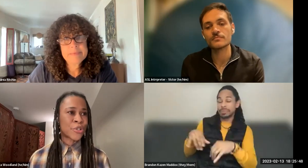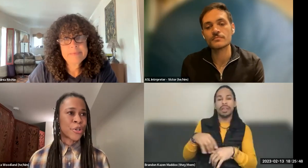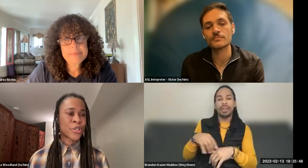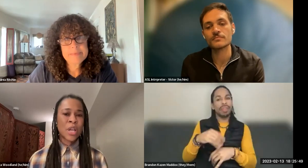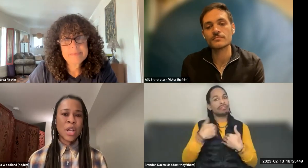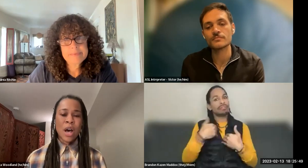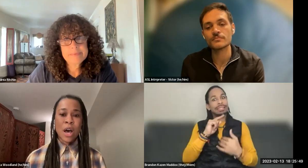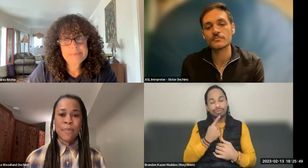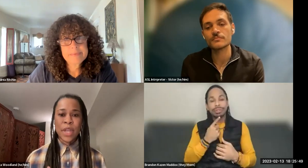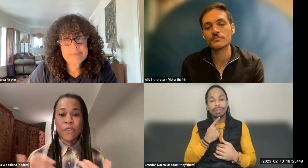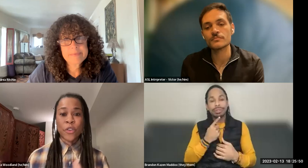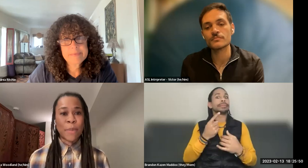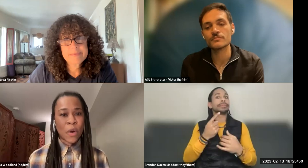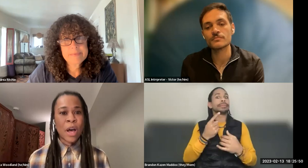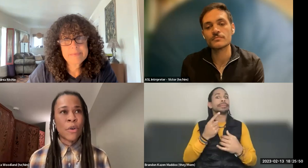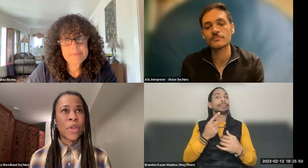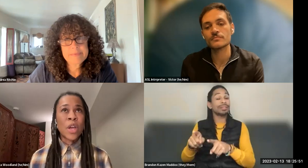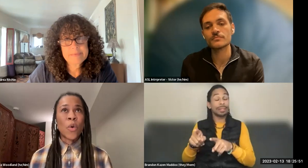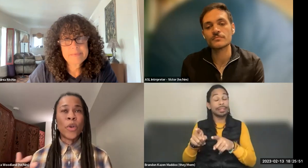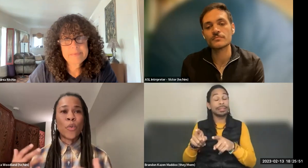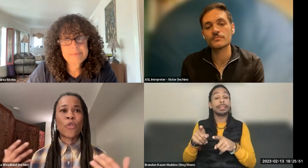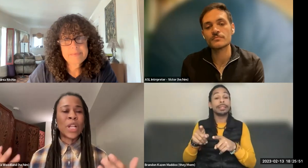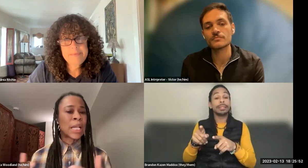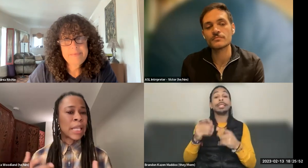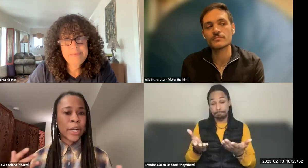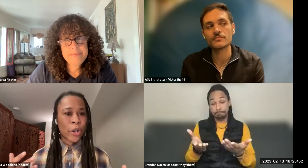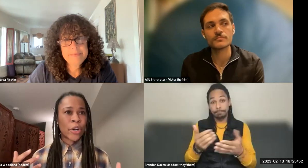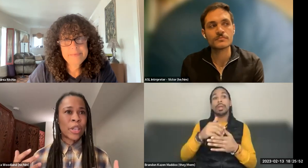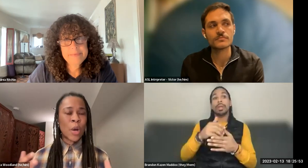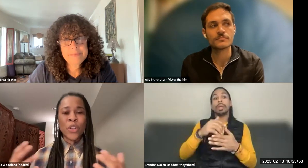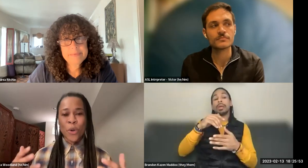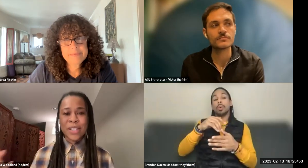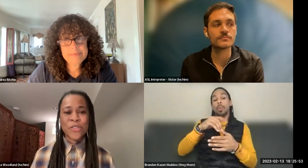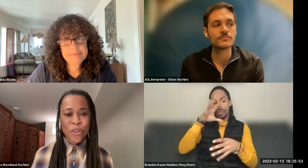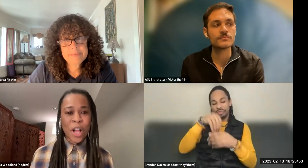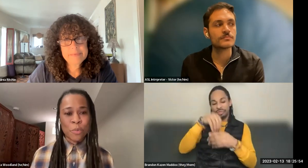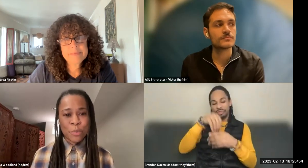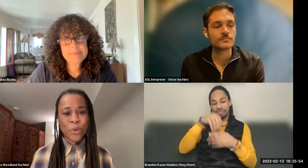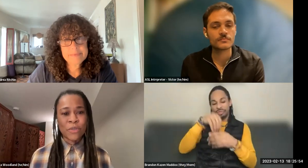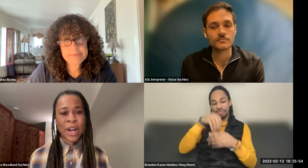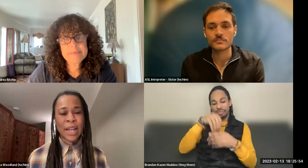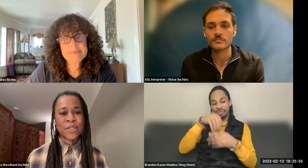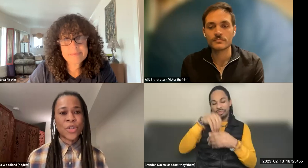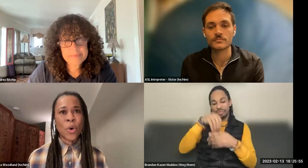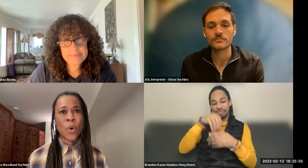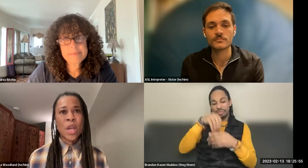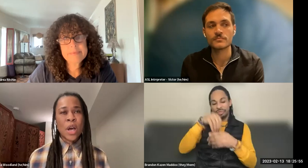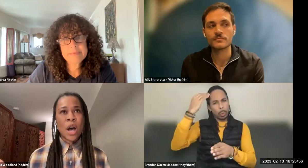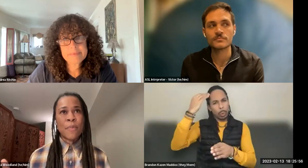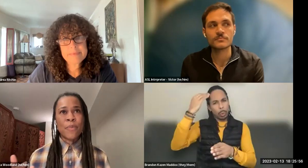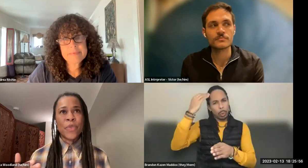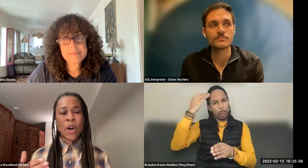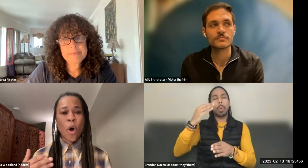supervising practitioners in the field of mental health, we're really clear that we know these things are going to follow people, right? And